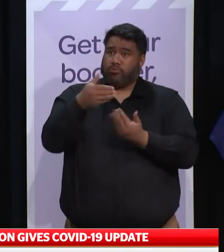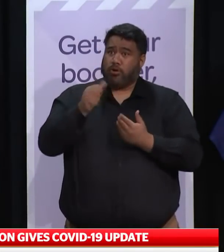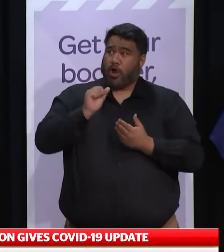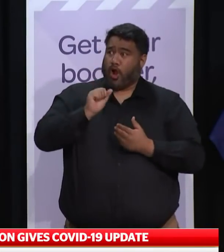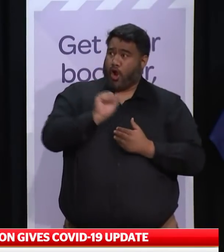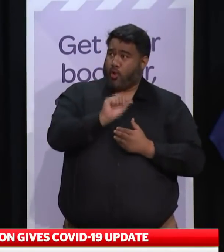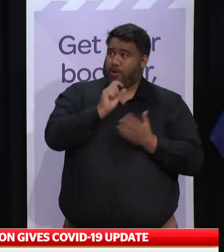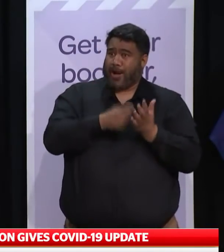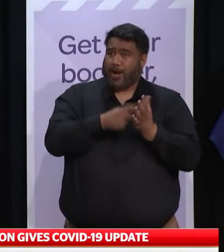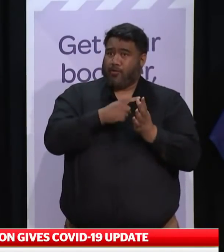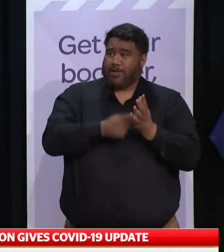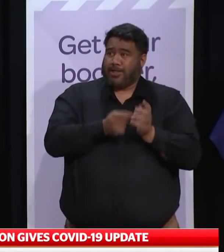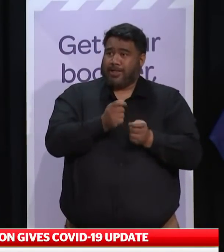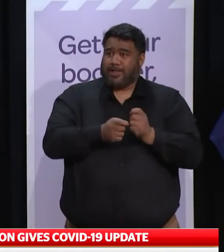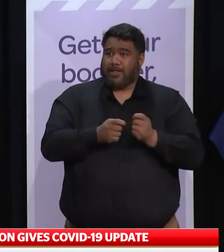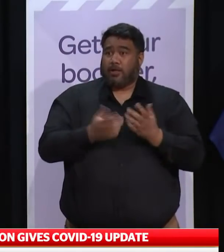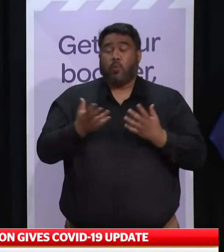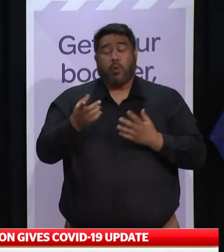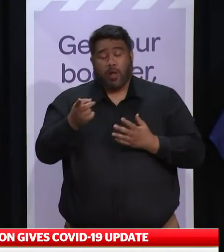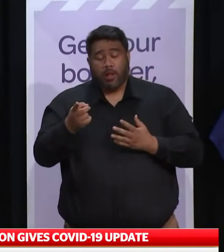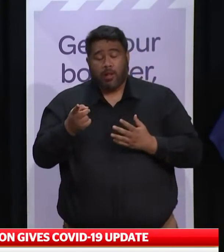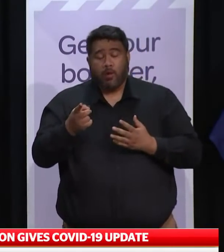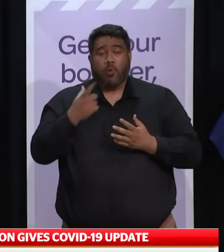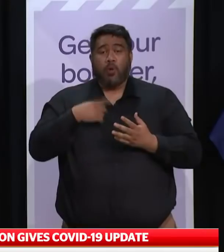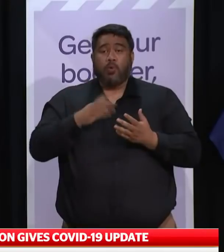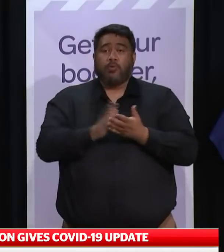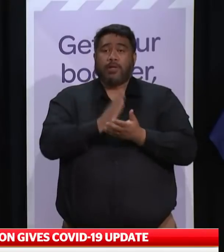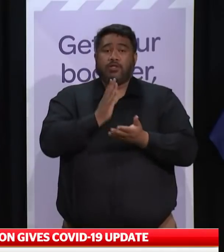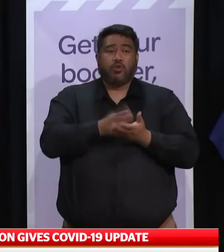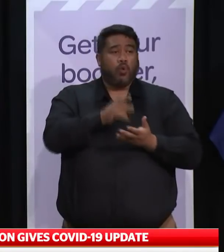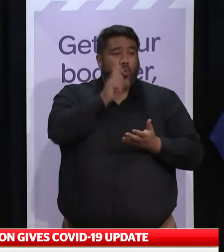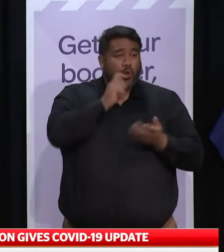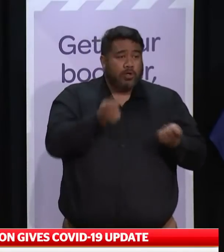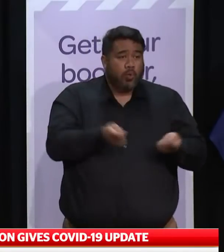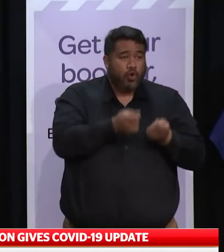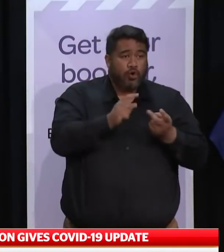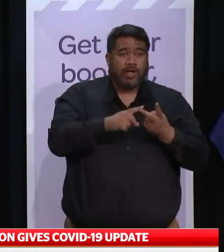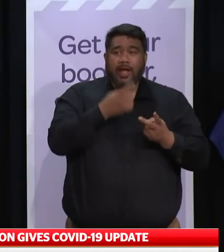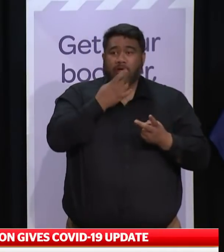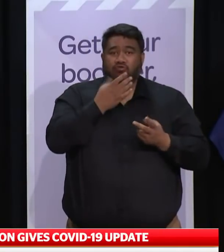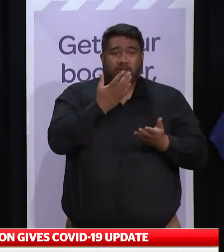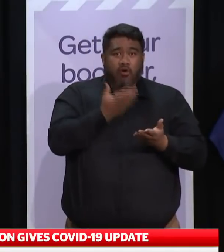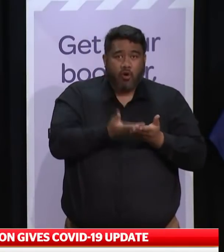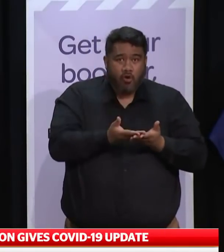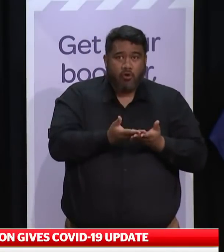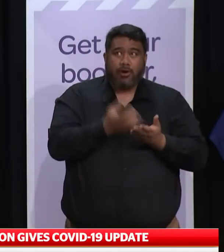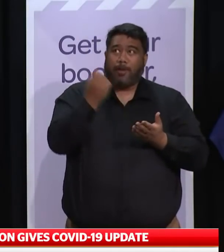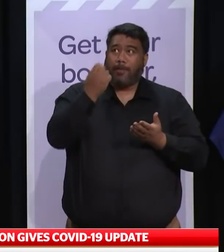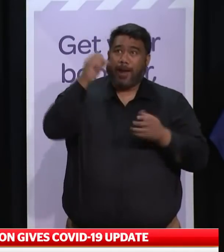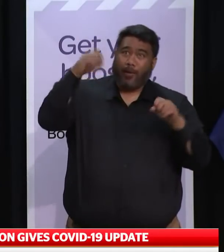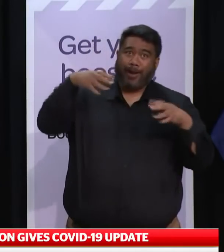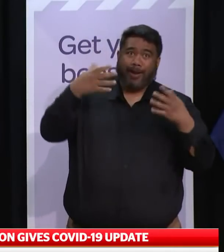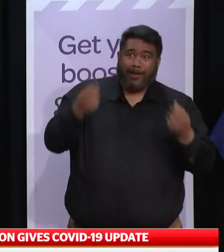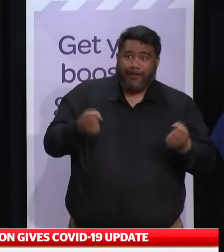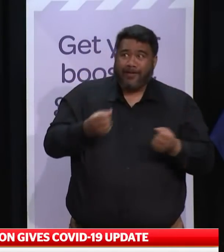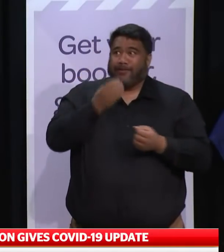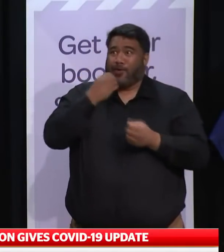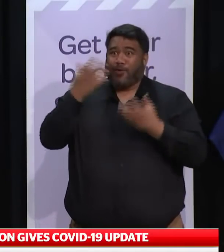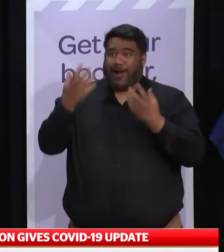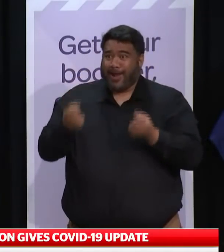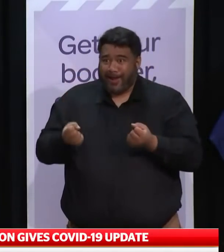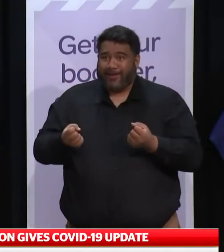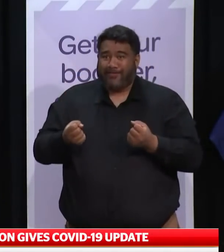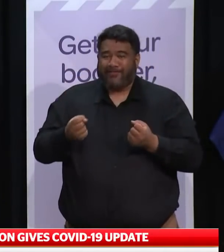that utilities, keeping the lights on, keeping water services running, the food supply chain, those continue to work. And I think everyone will